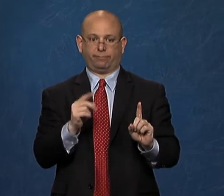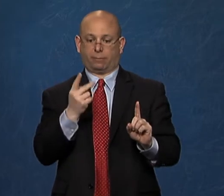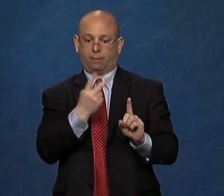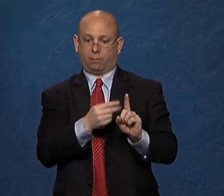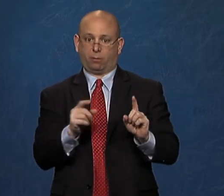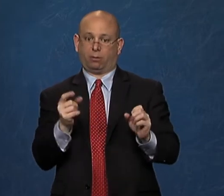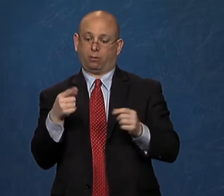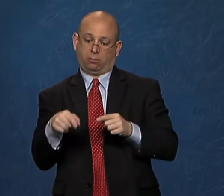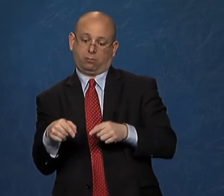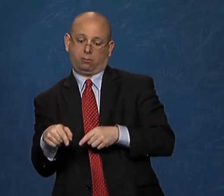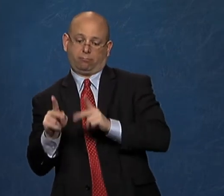VRI screen.